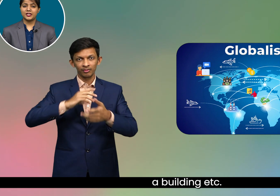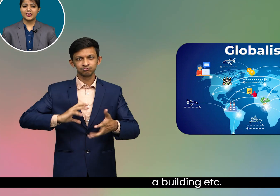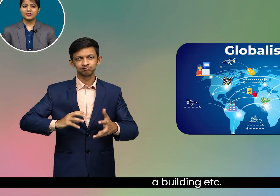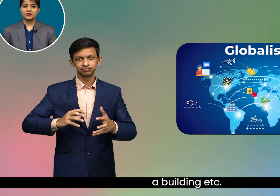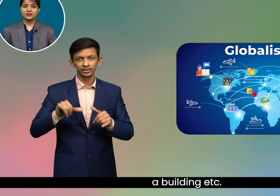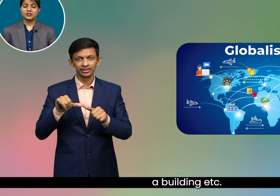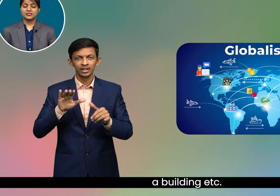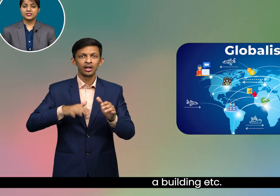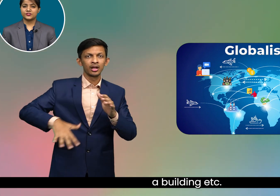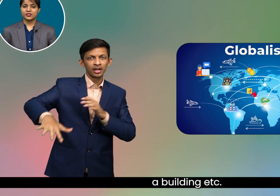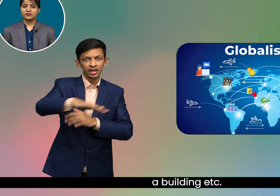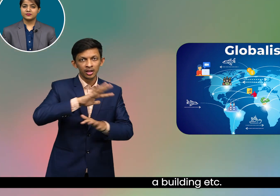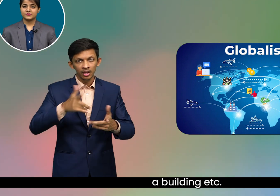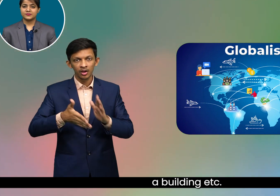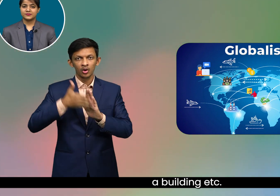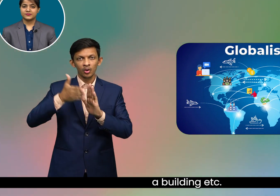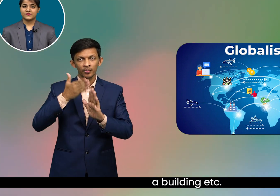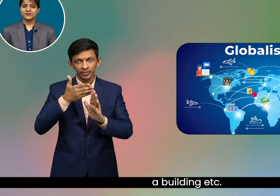a building, etc.